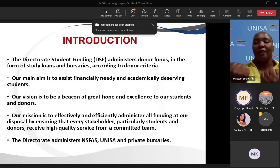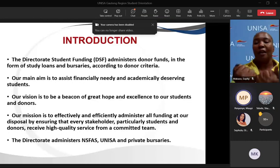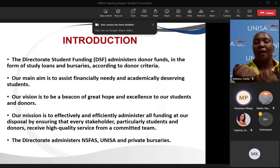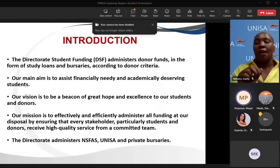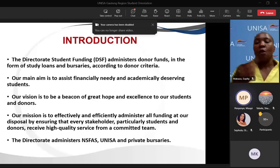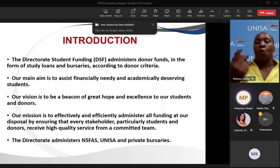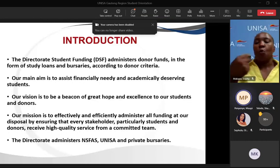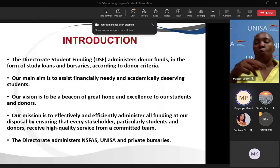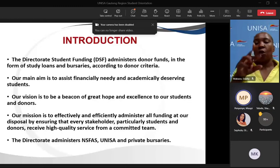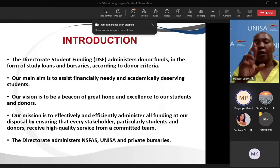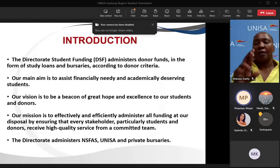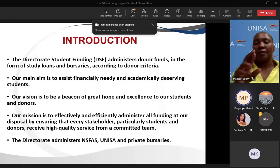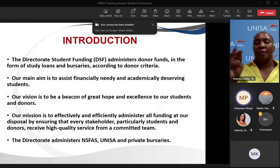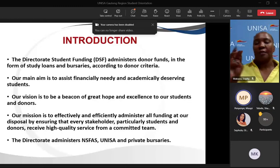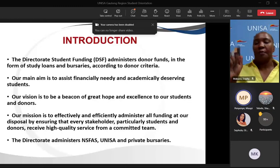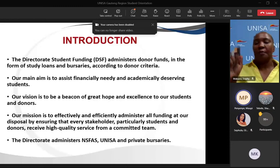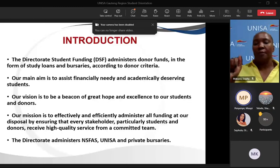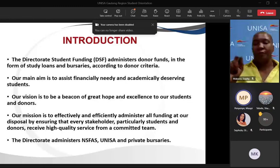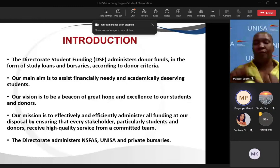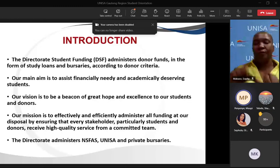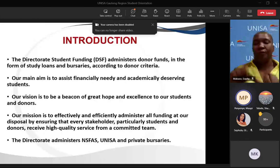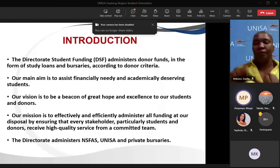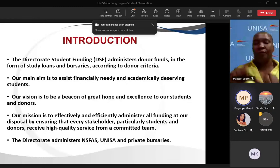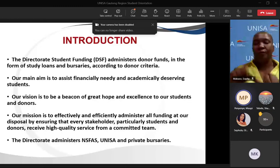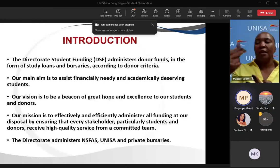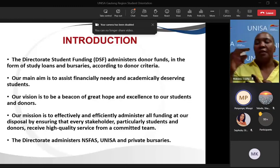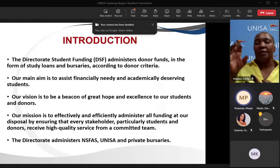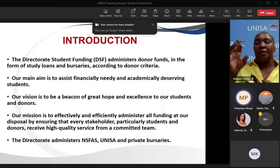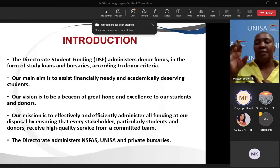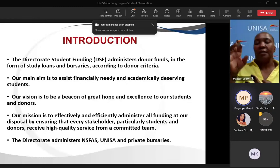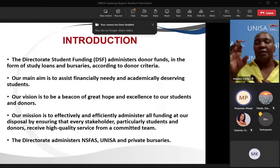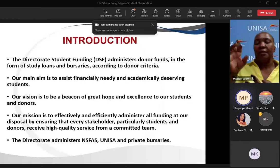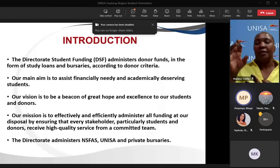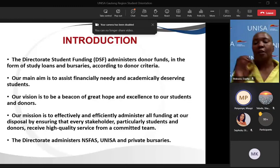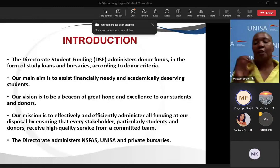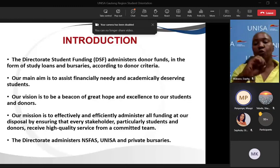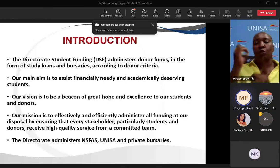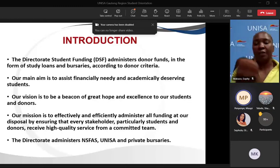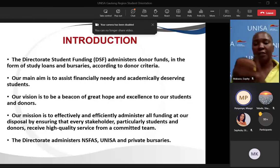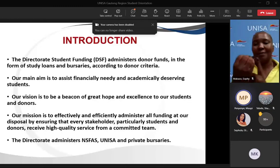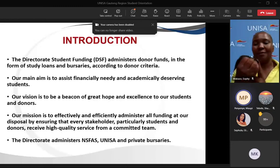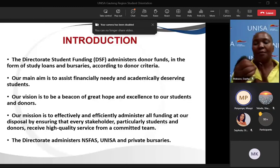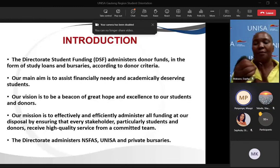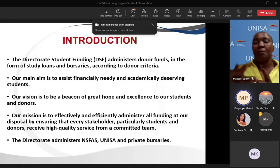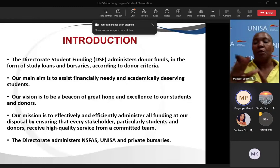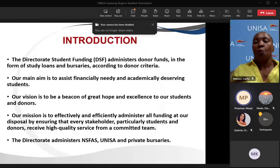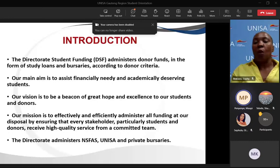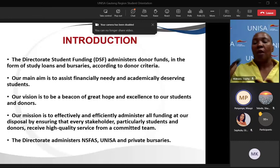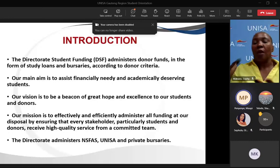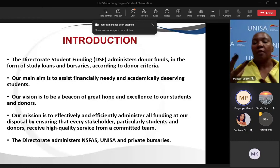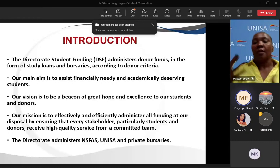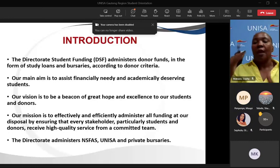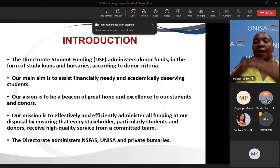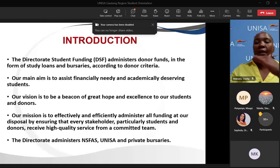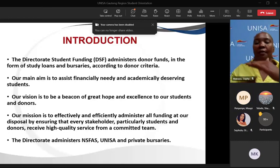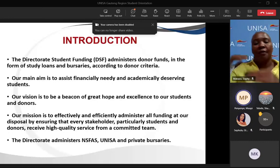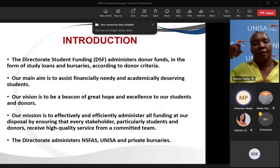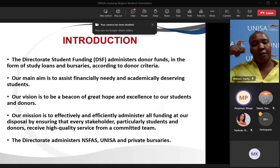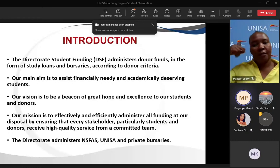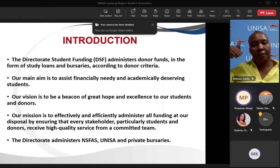owners Masters phds and I think the orientation is based on the undergraduate students